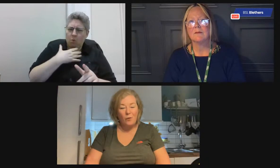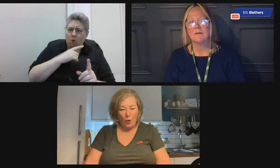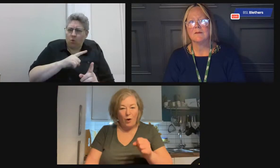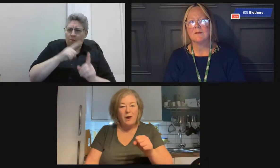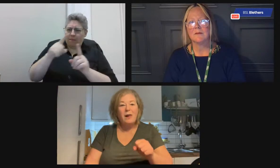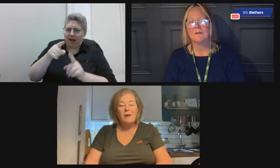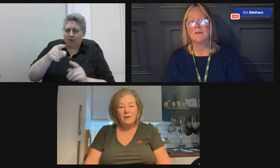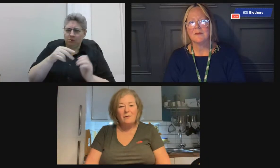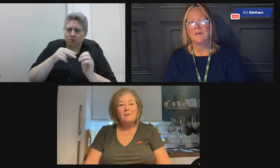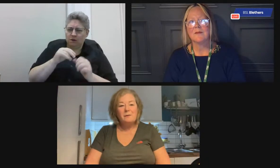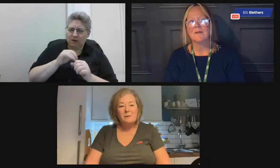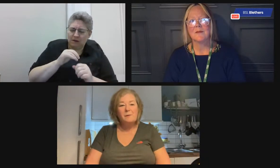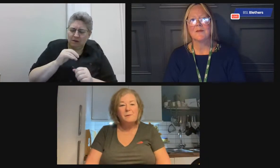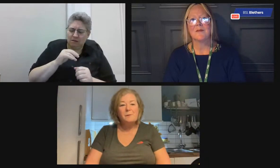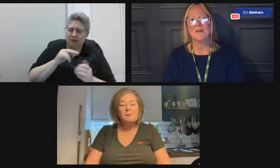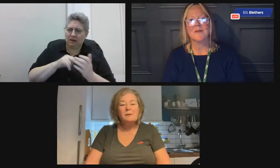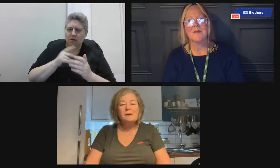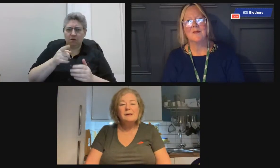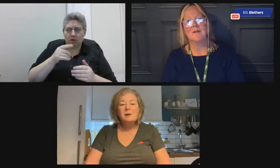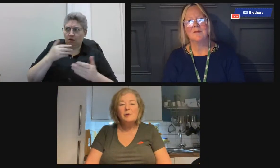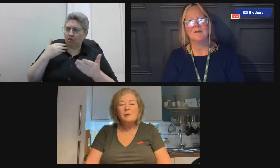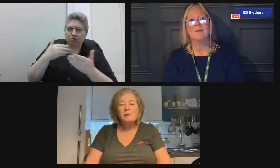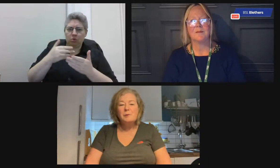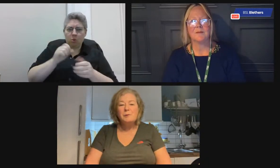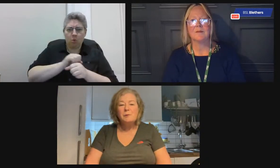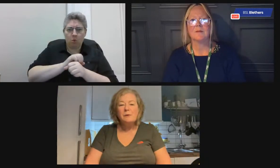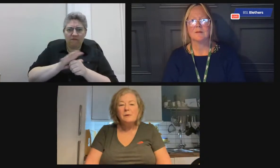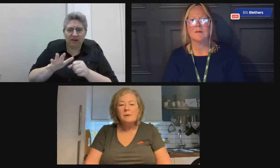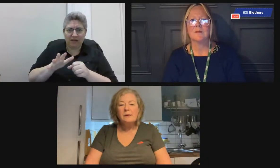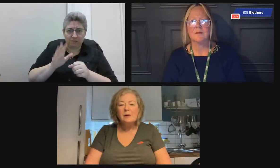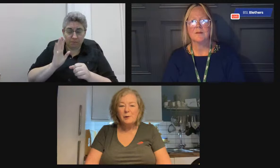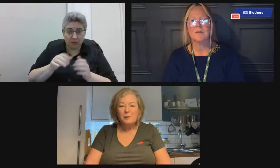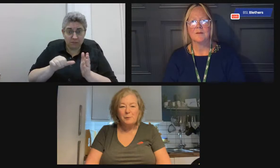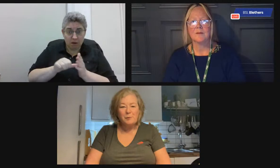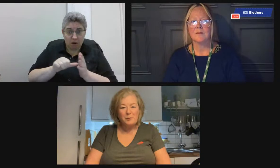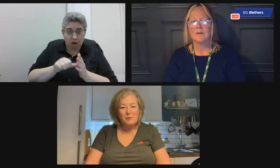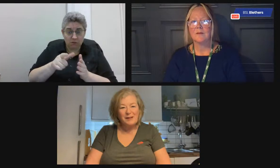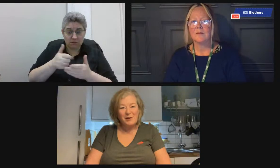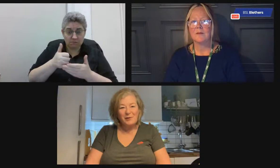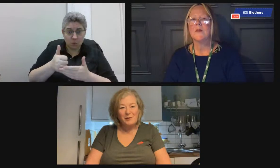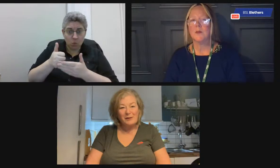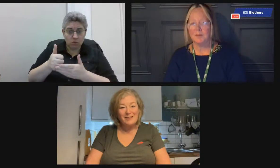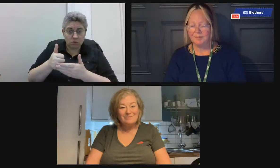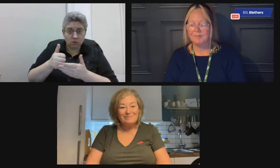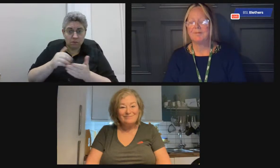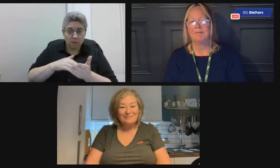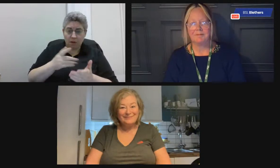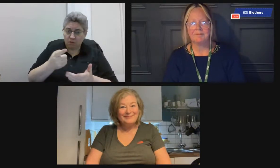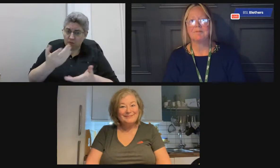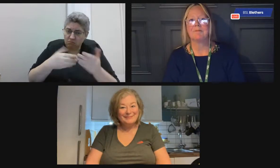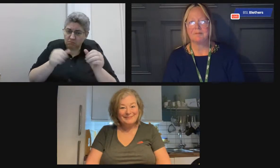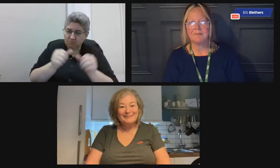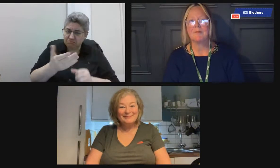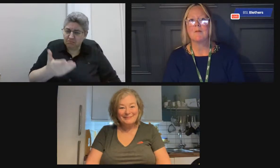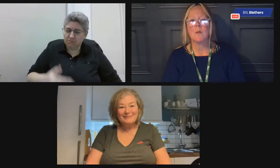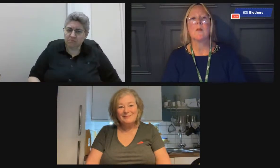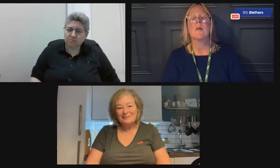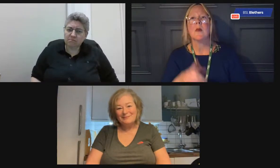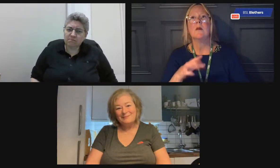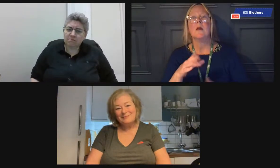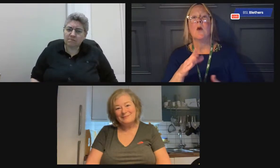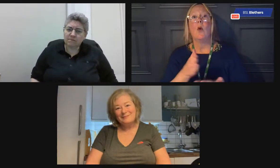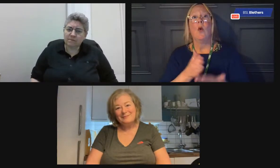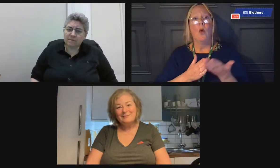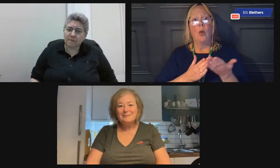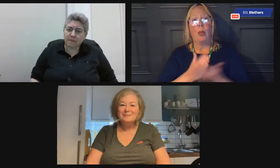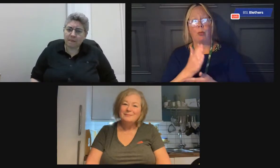called MacMillan Deaf Cancer Project, but I'm going to come back to you about that because I'm going to go to